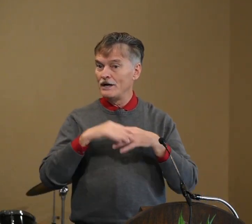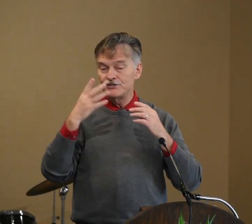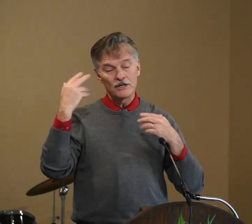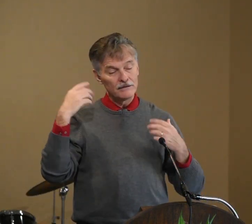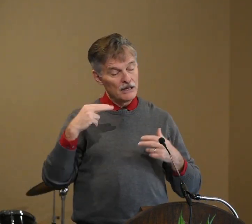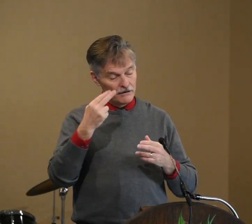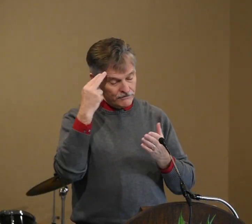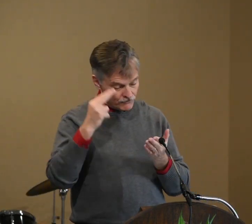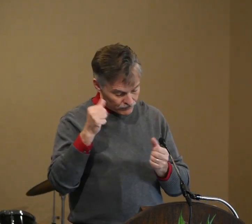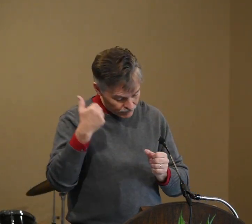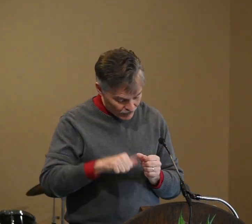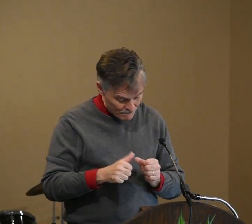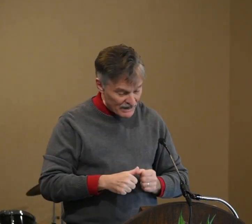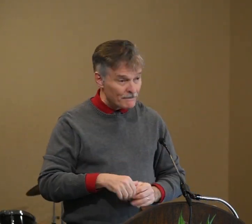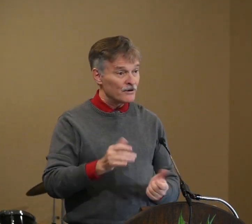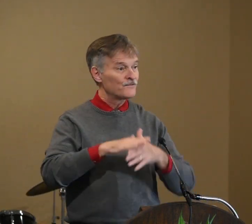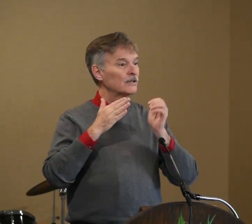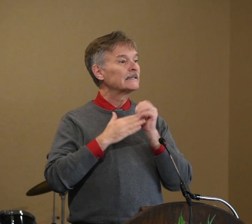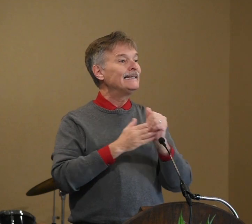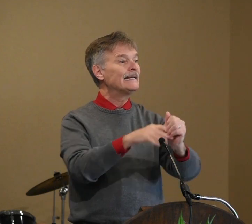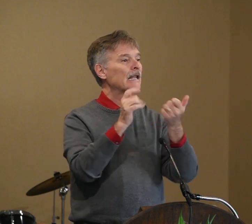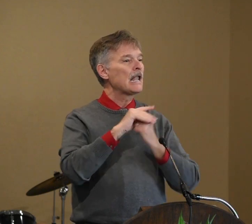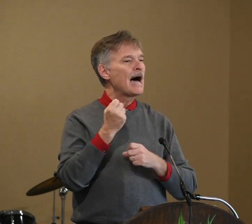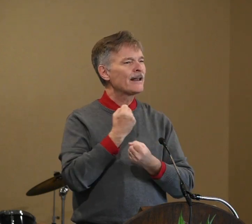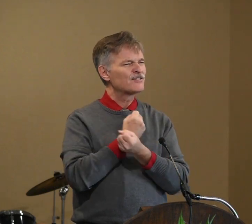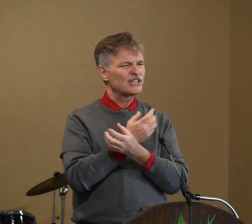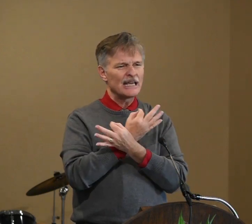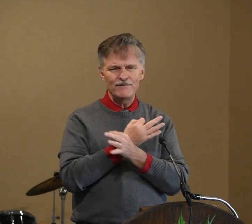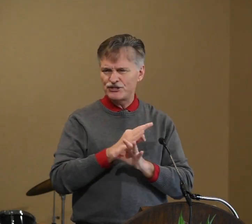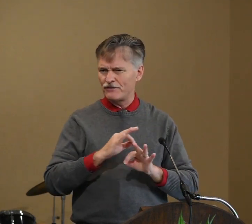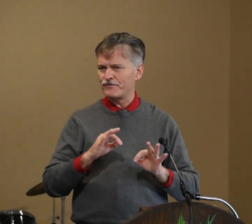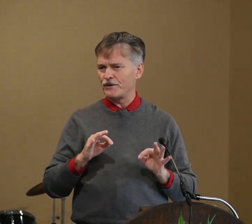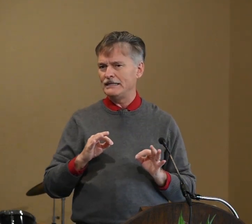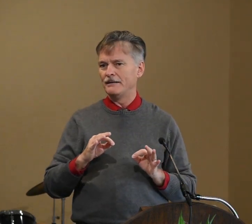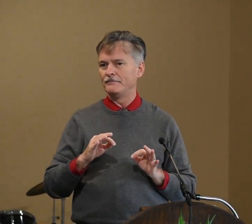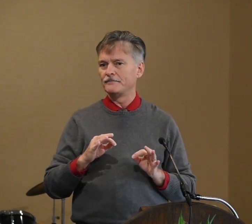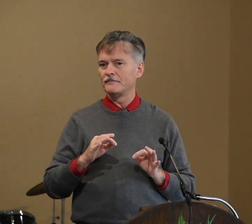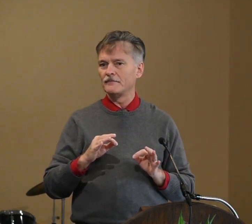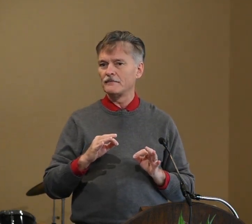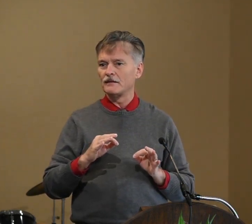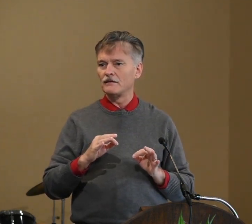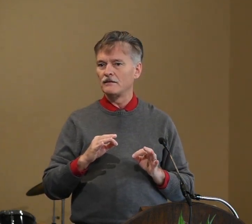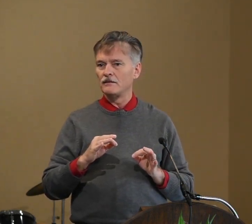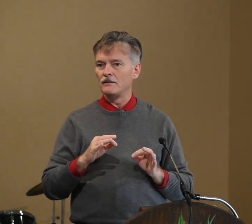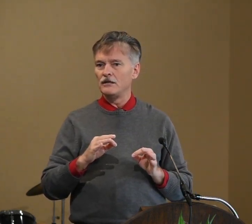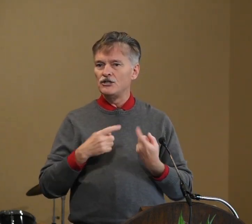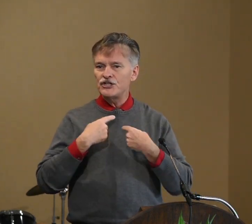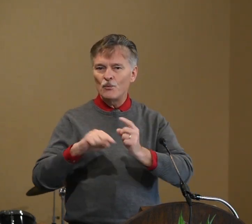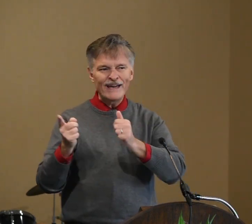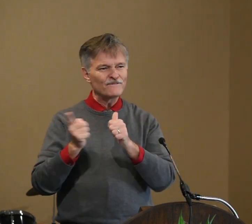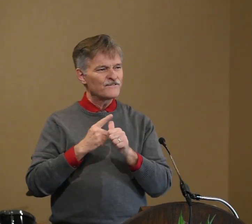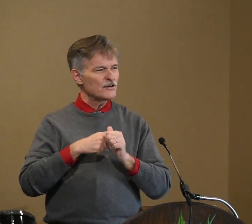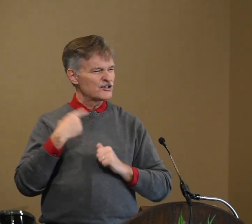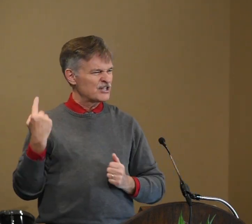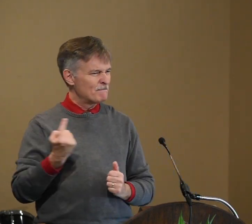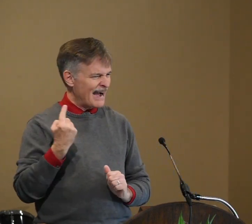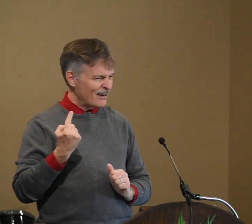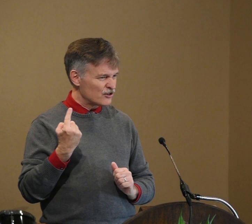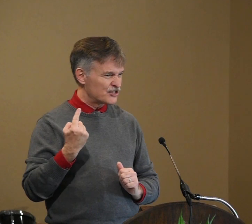was remembered for leading a lot of slaves to freedom. She went first by